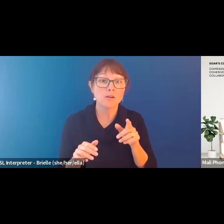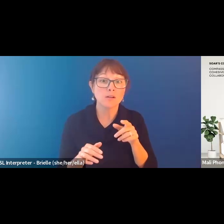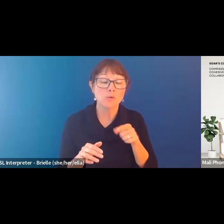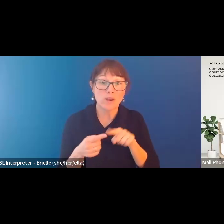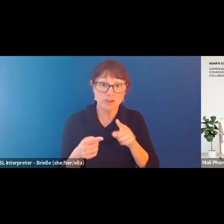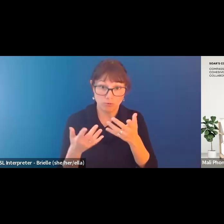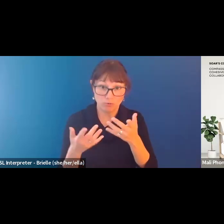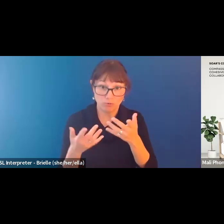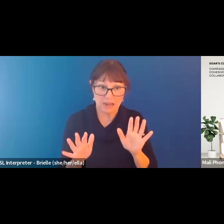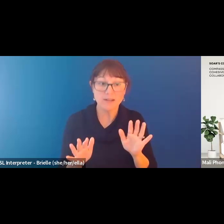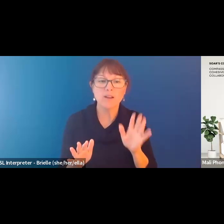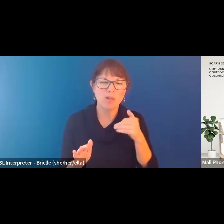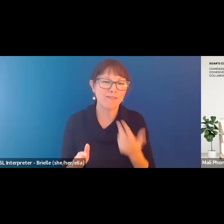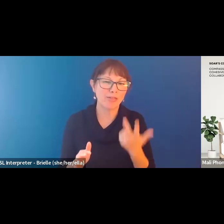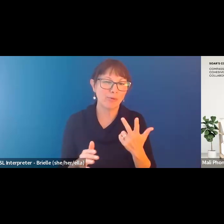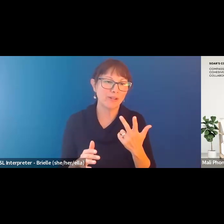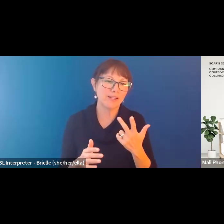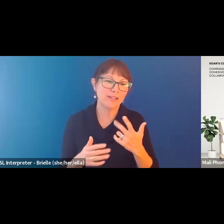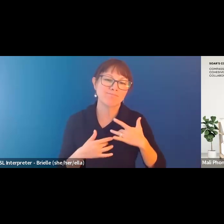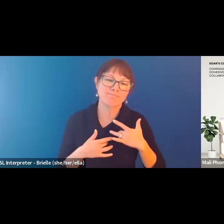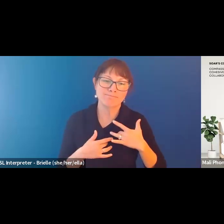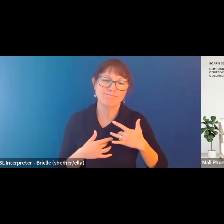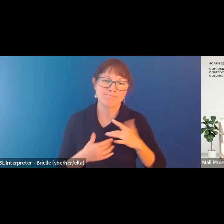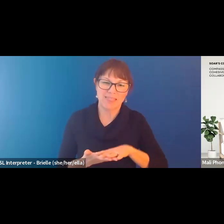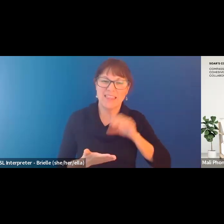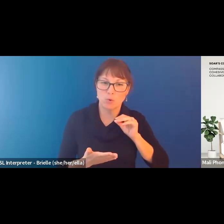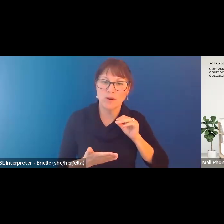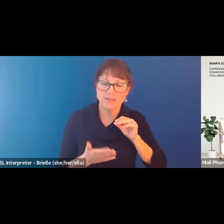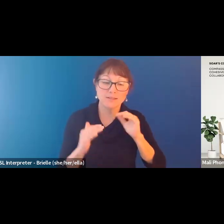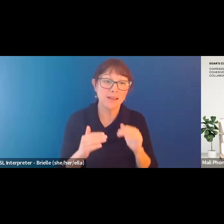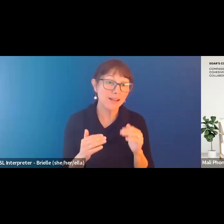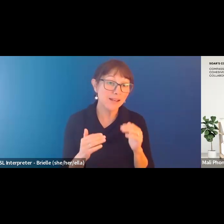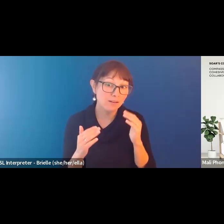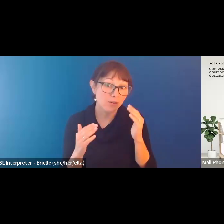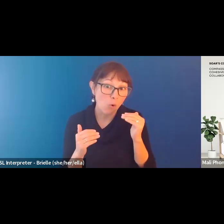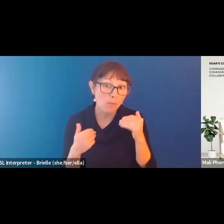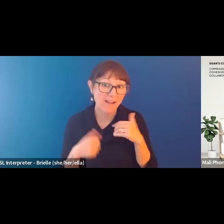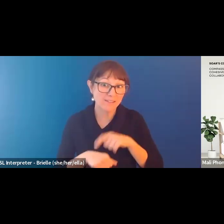carry forward on your path. And I would love to leave some room for questions as well.